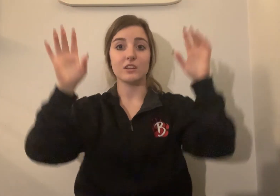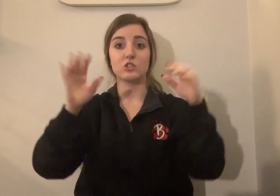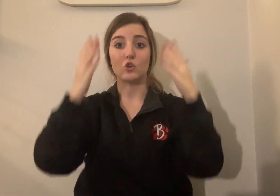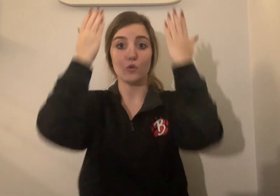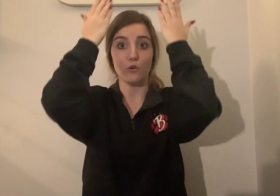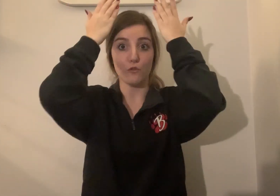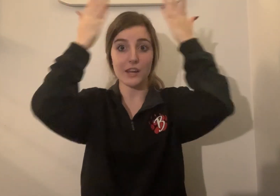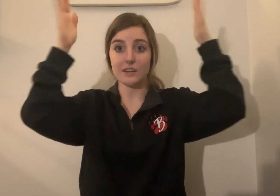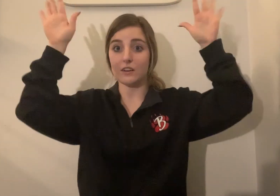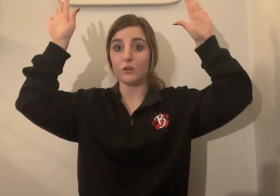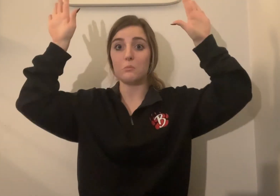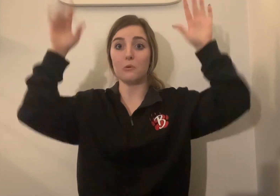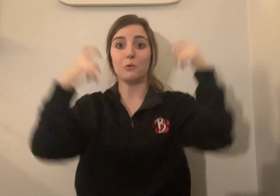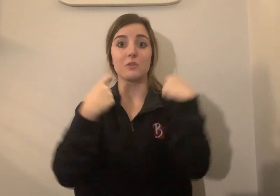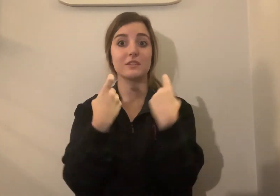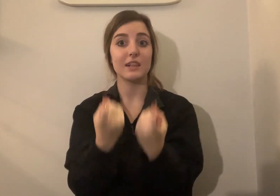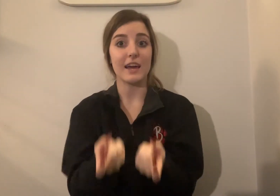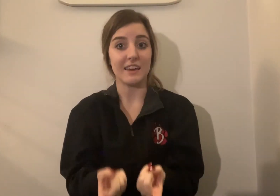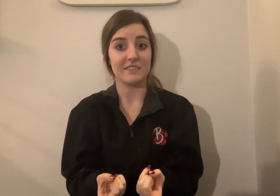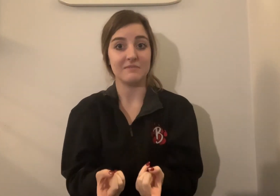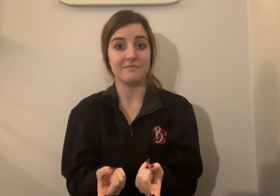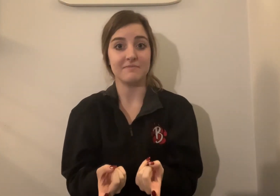So the reindeer pull the sleigh.